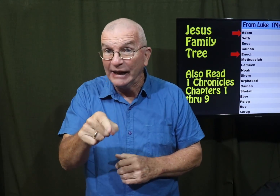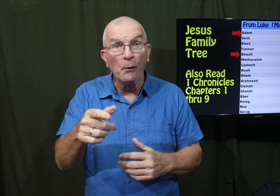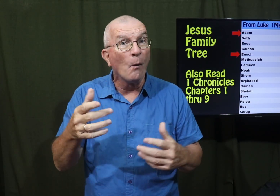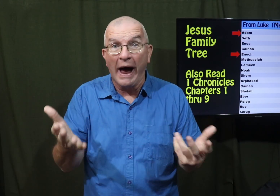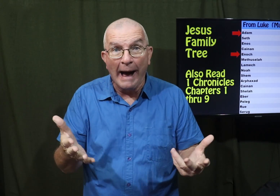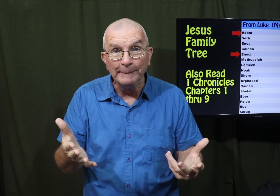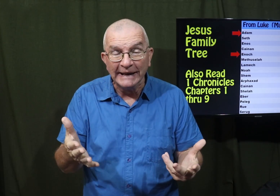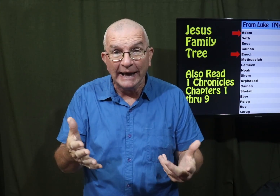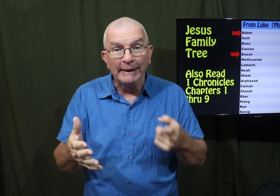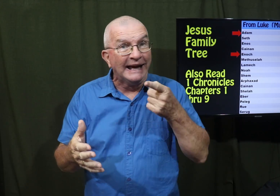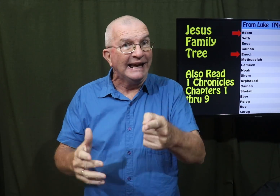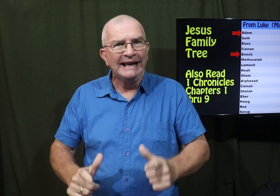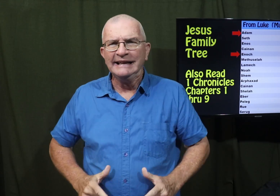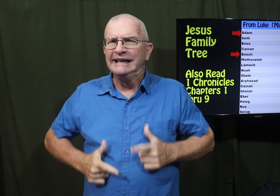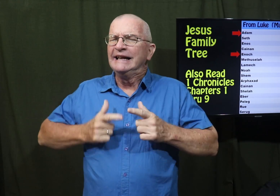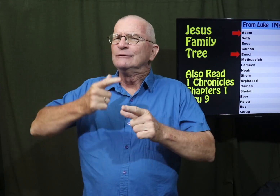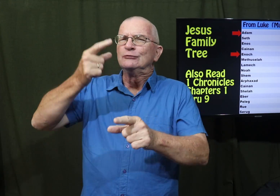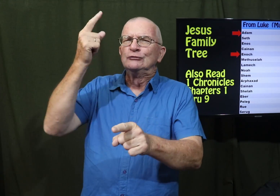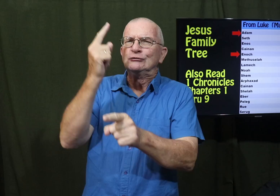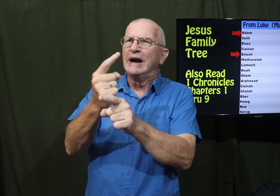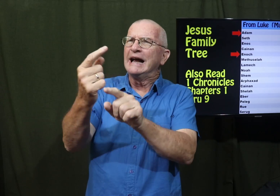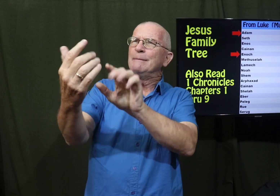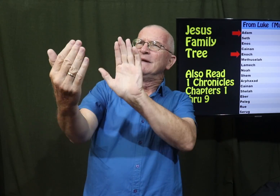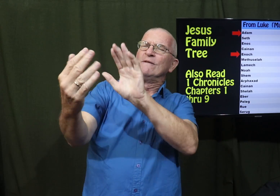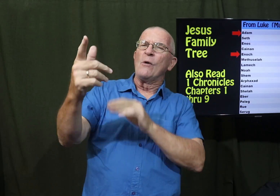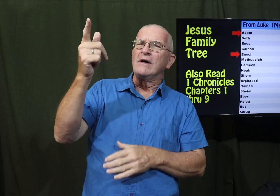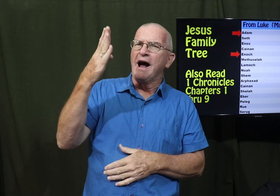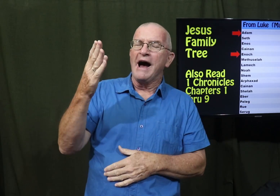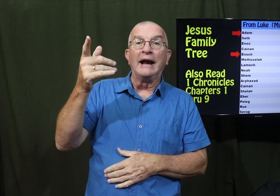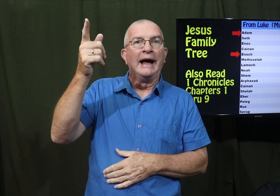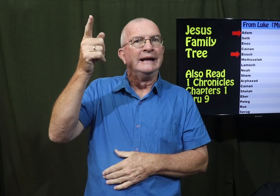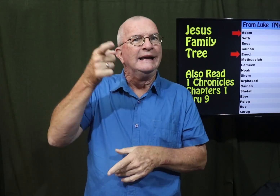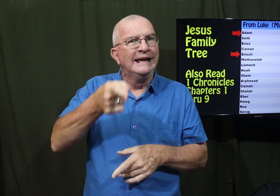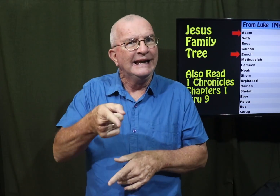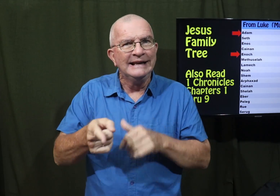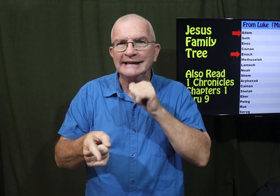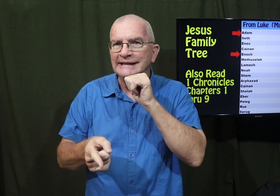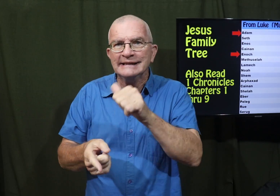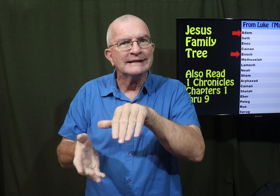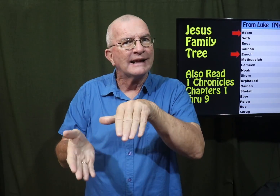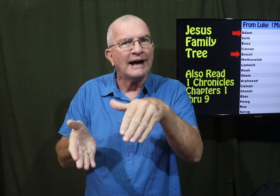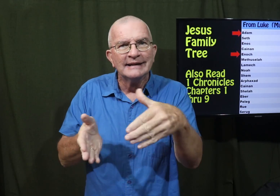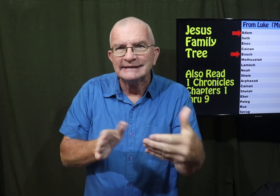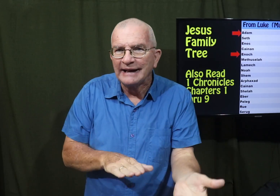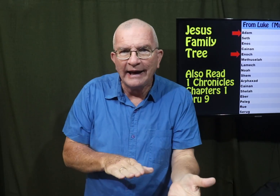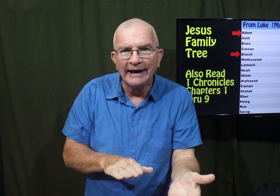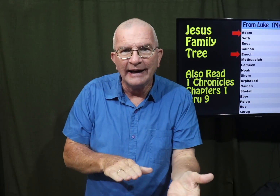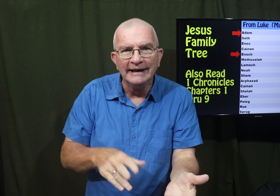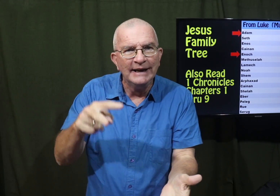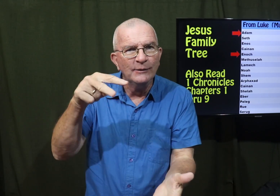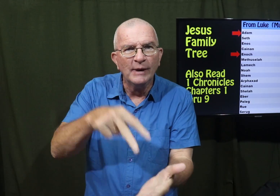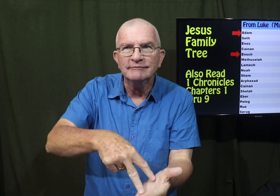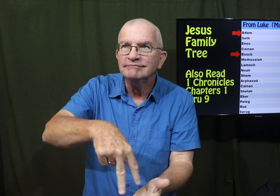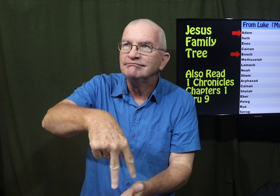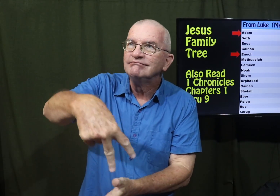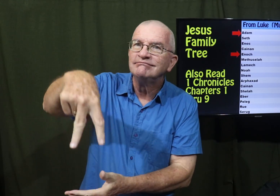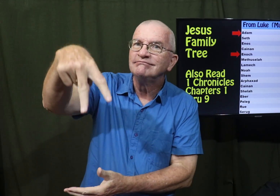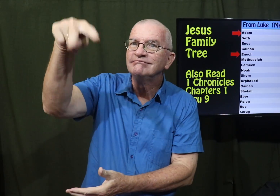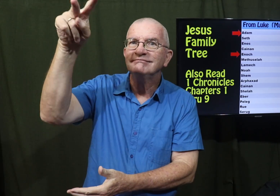And he lived right before God and he didn't die. He went straight up into